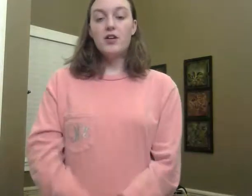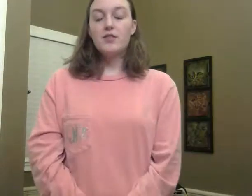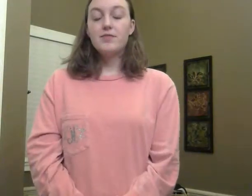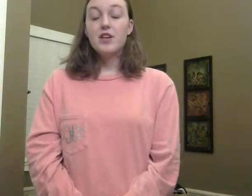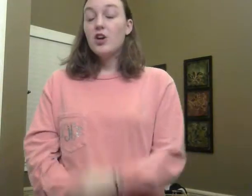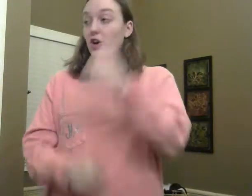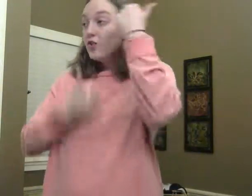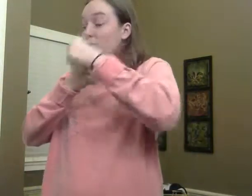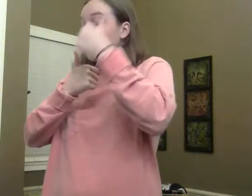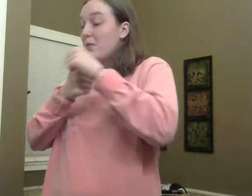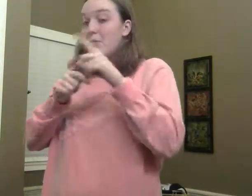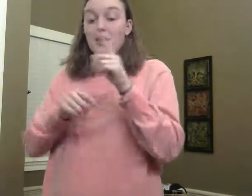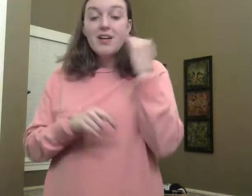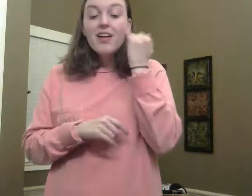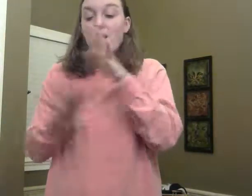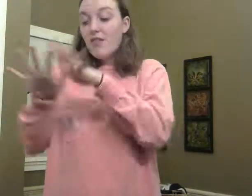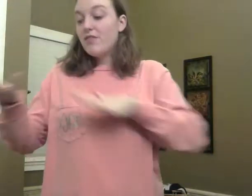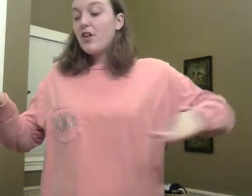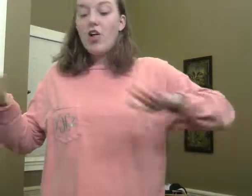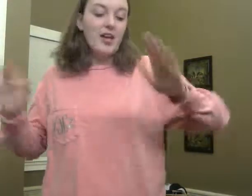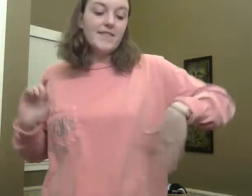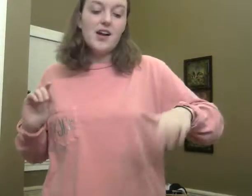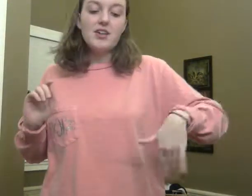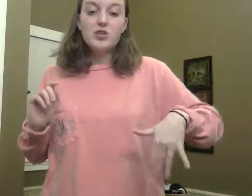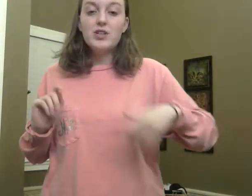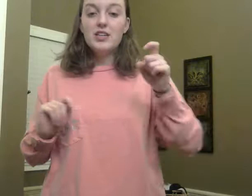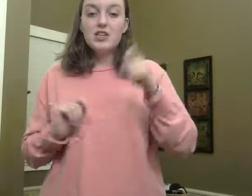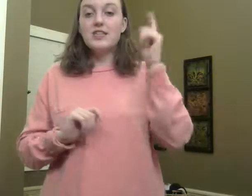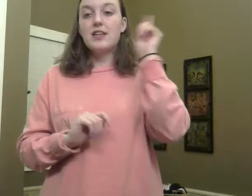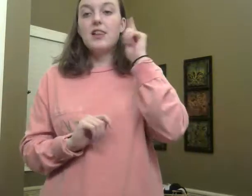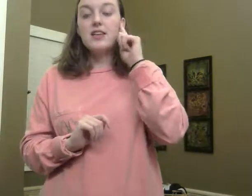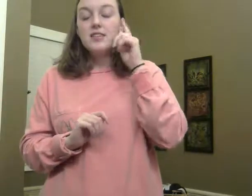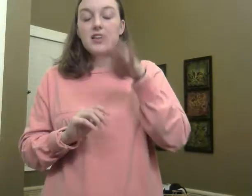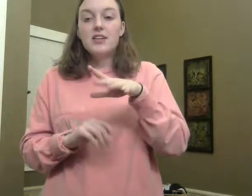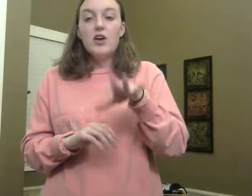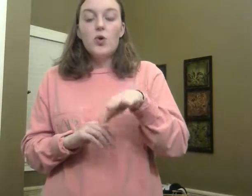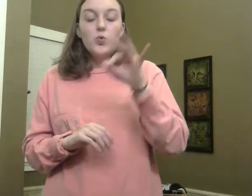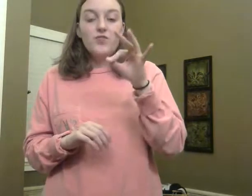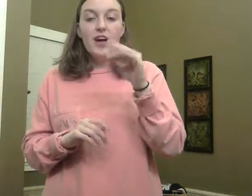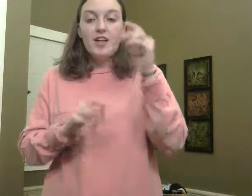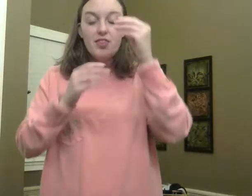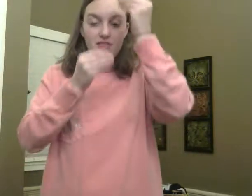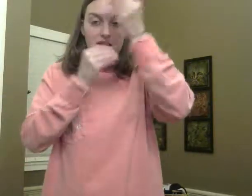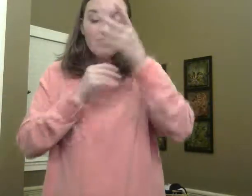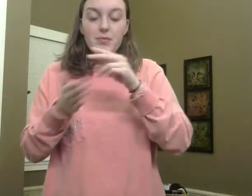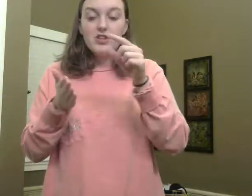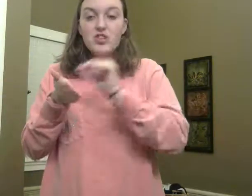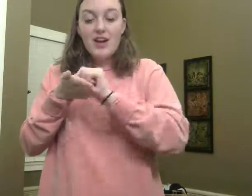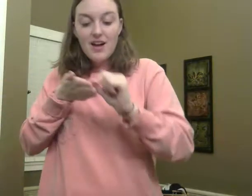group didn't get to it, you need to listen to where you can find the information in the text and highlight it. If you highlight it, you